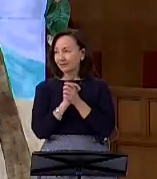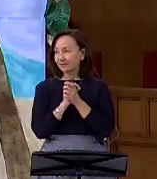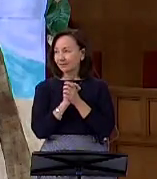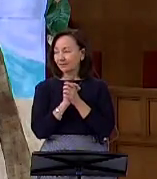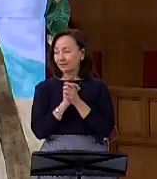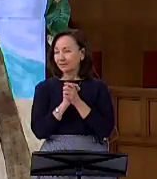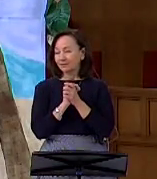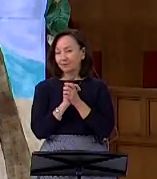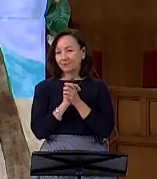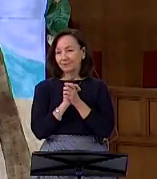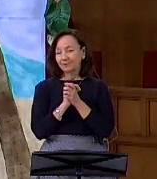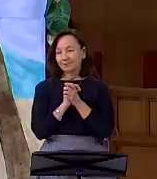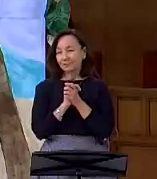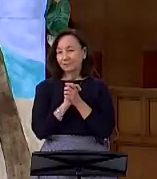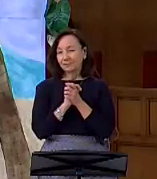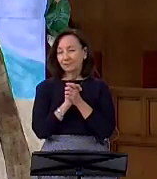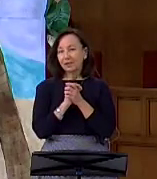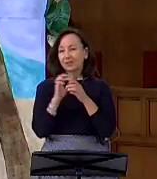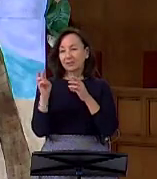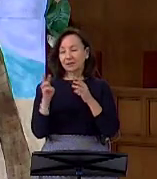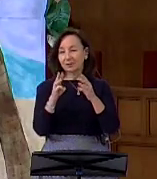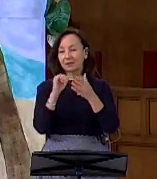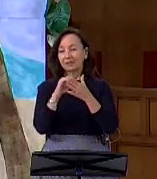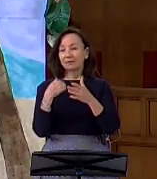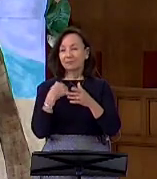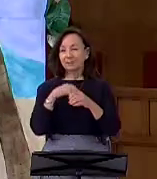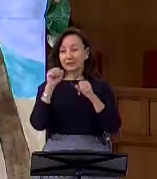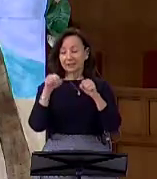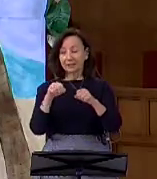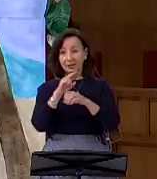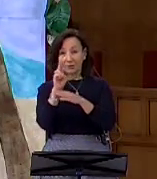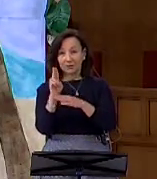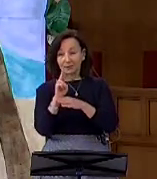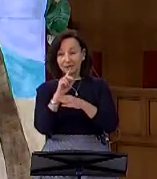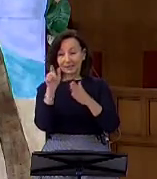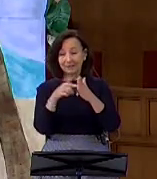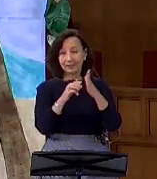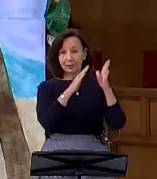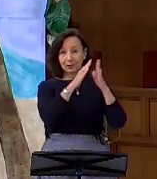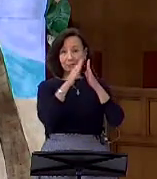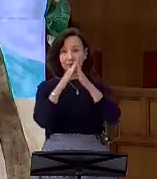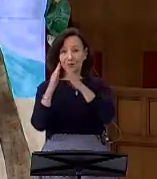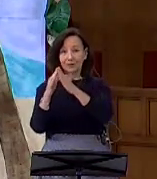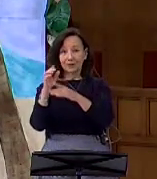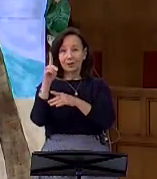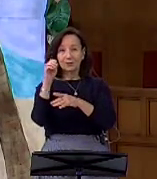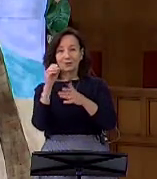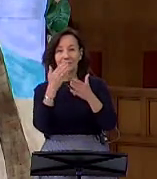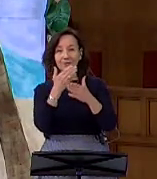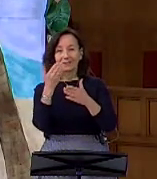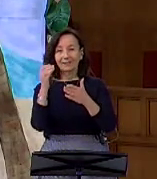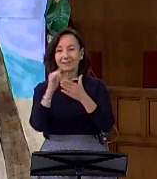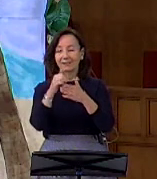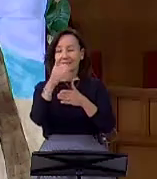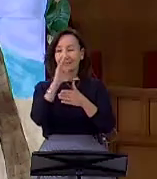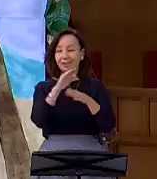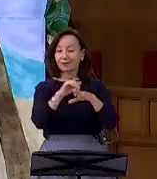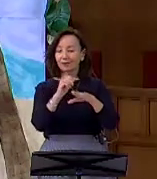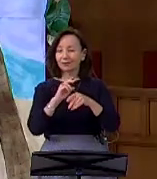are the mechanisms that we can use in this community to do the things that God calls us